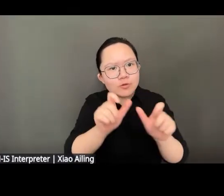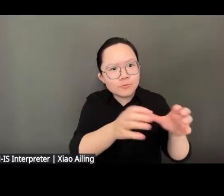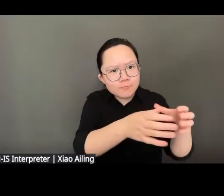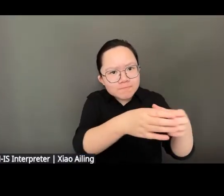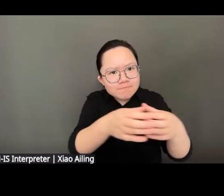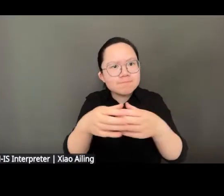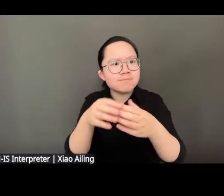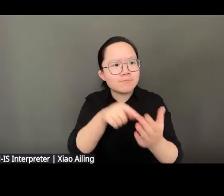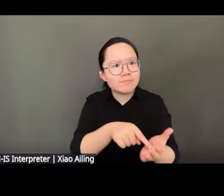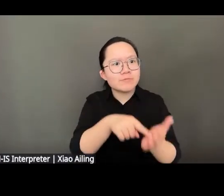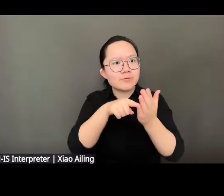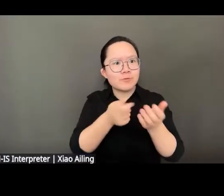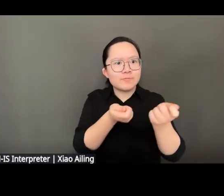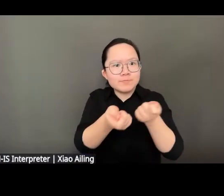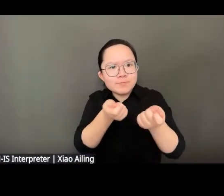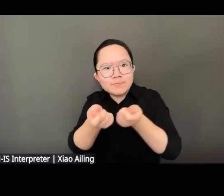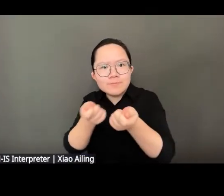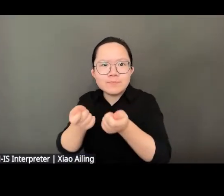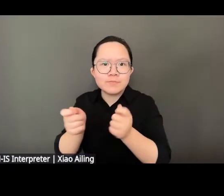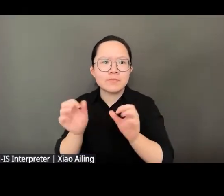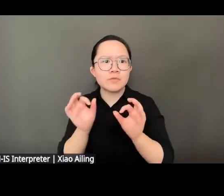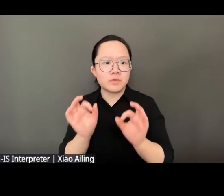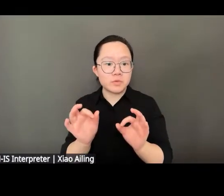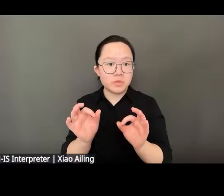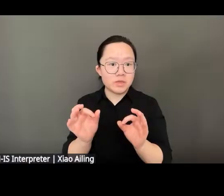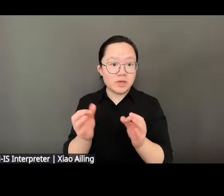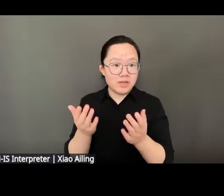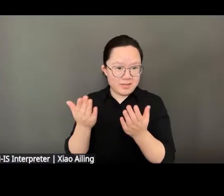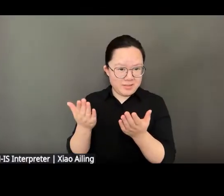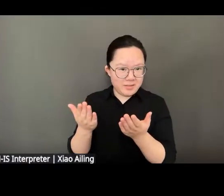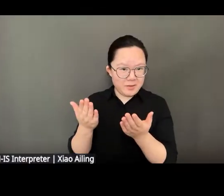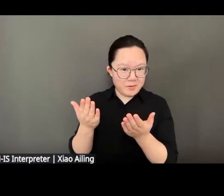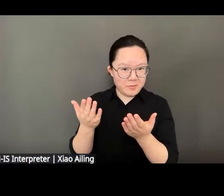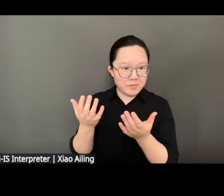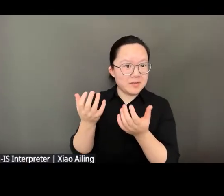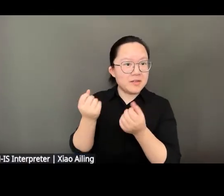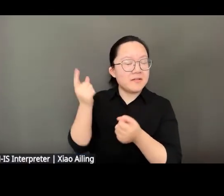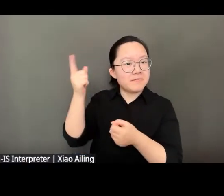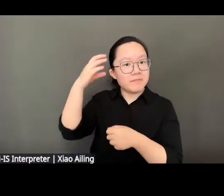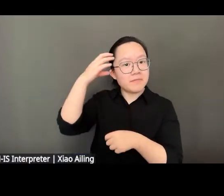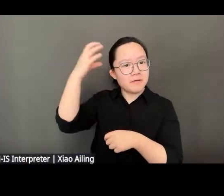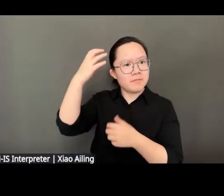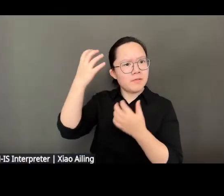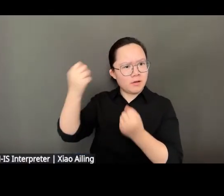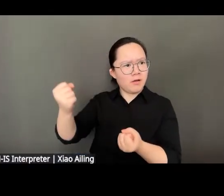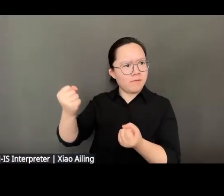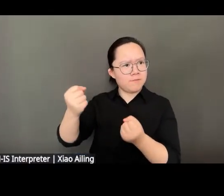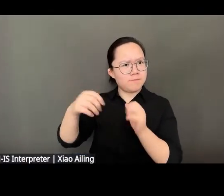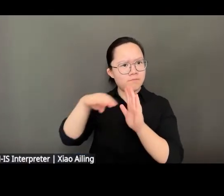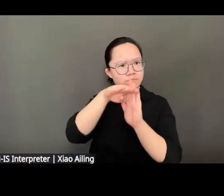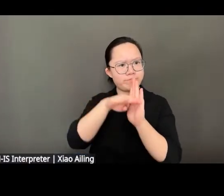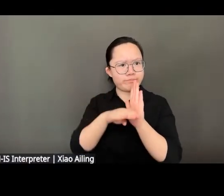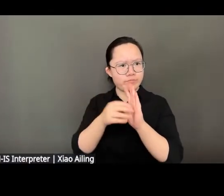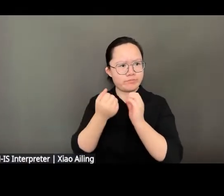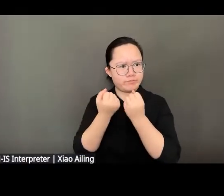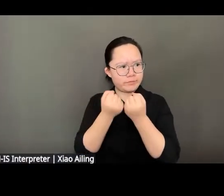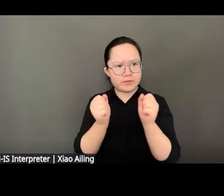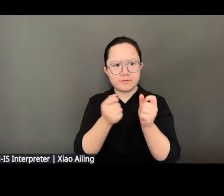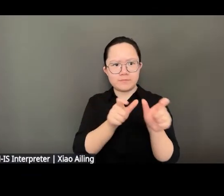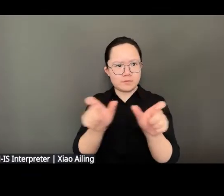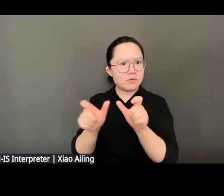it. Because a lot of governments now do have safeguarding policies in place. It's